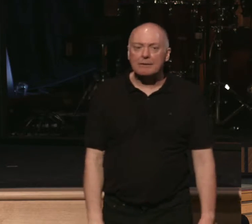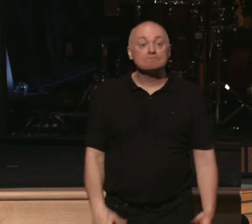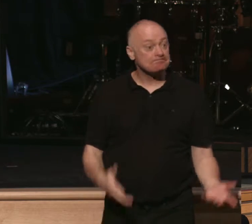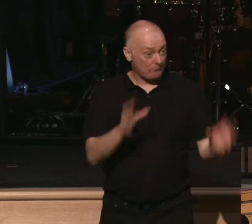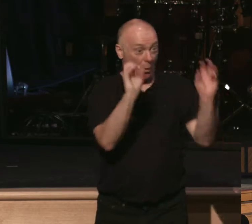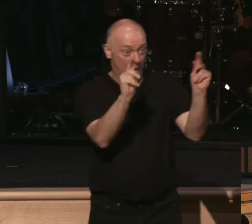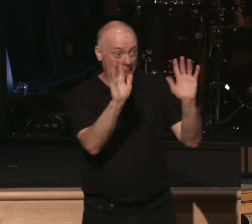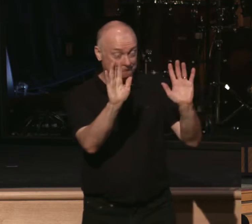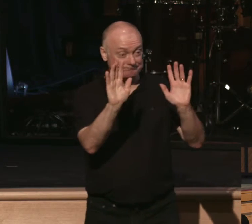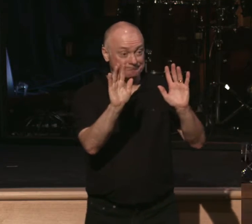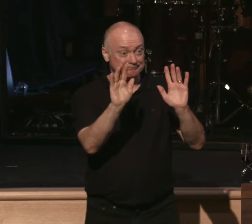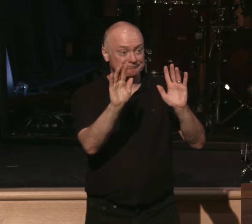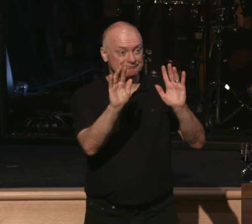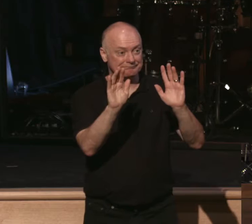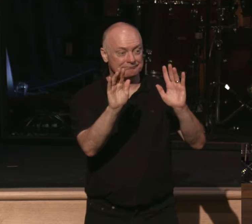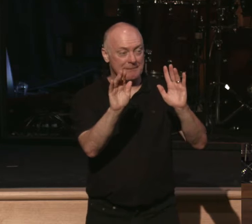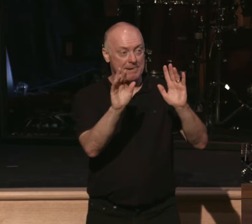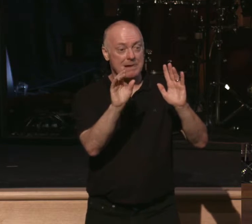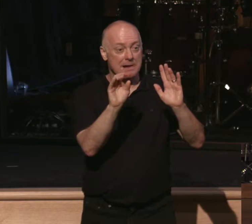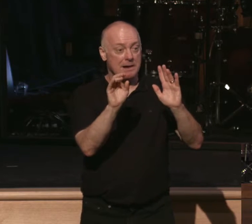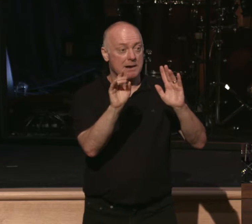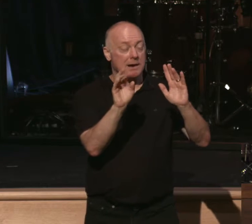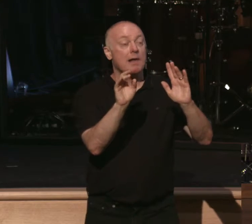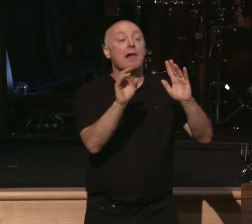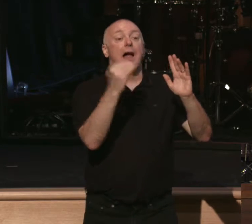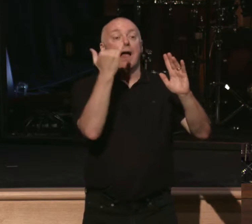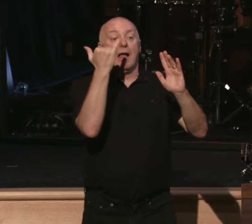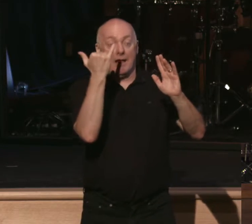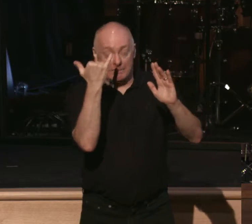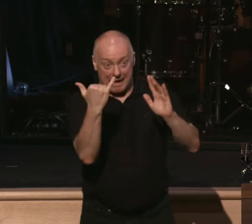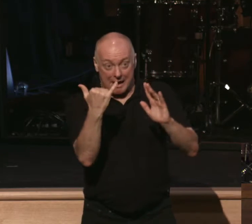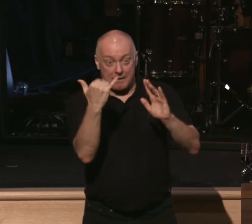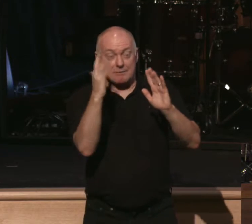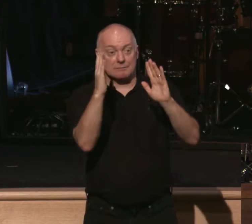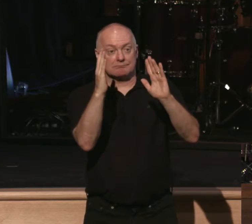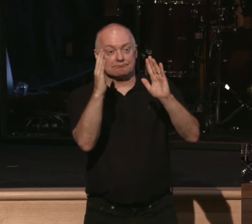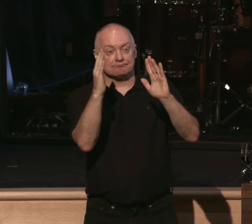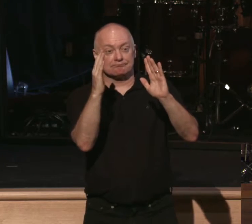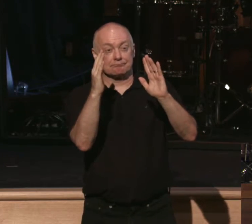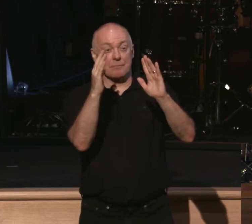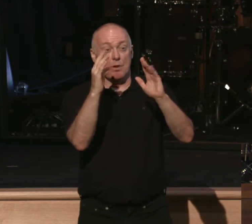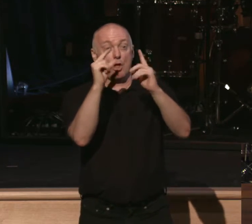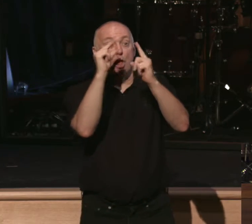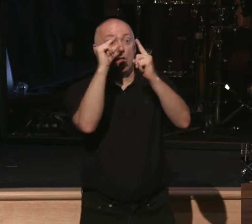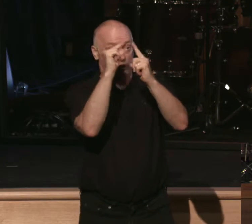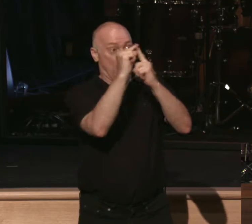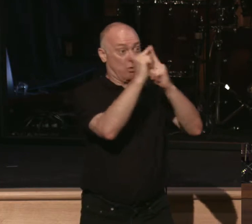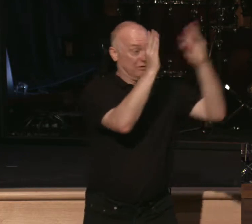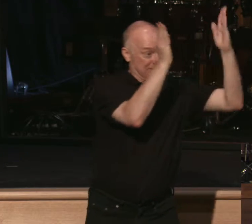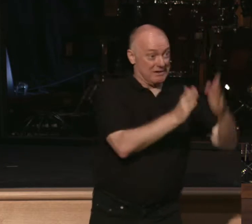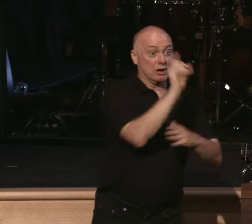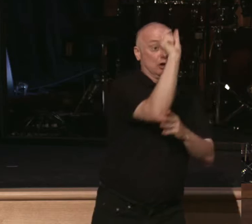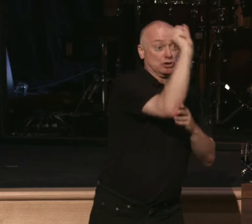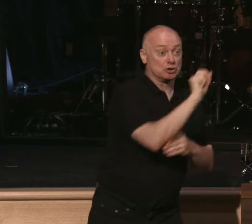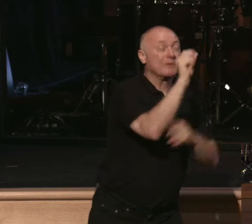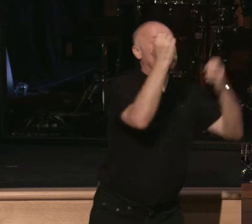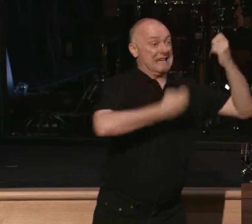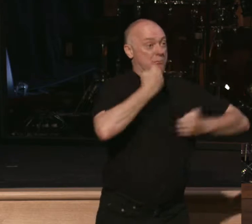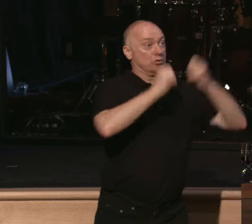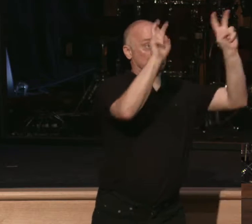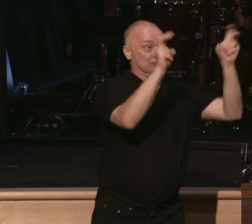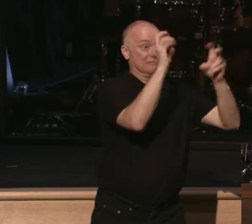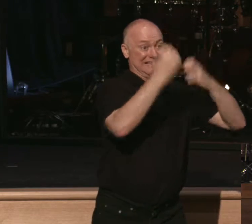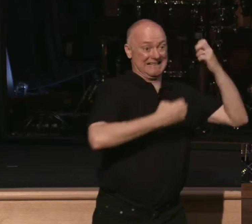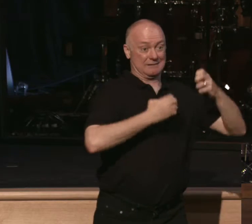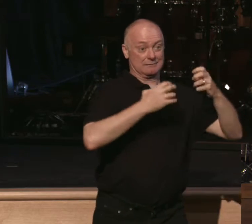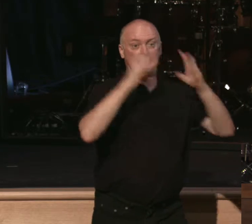So here's the next step. I want you to look at all of the words that you circled under emotions, and I